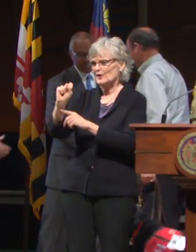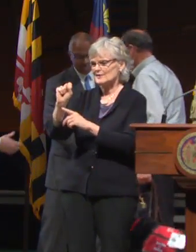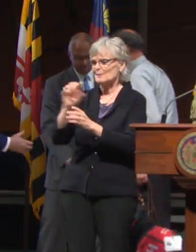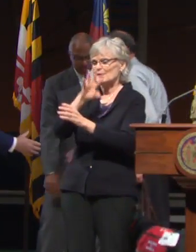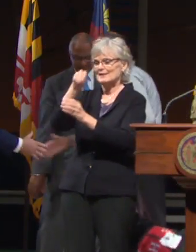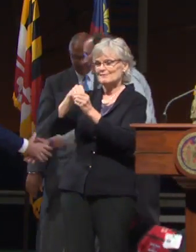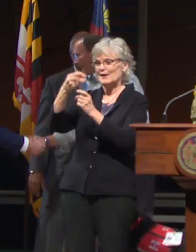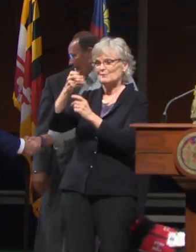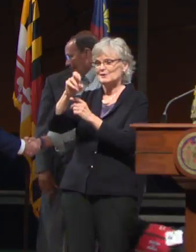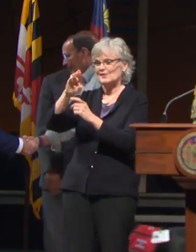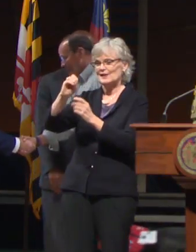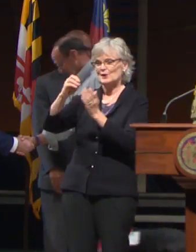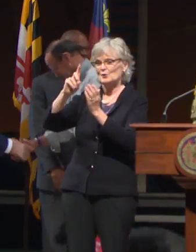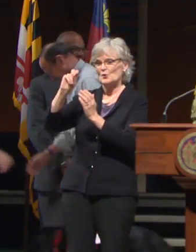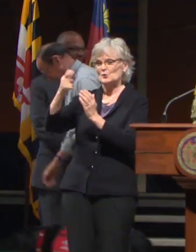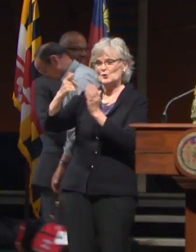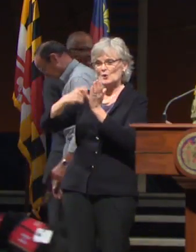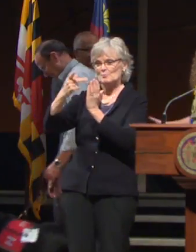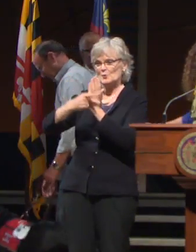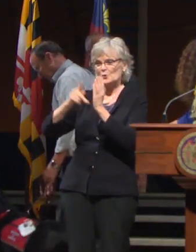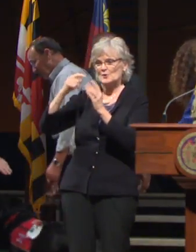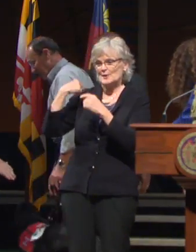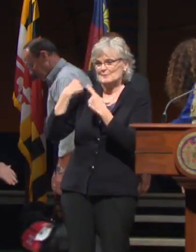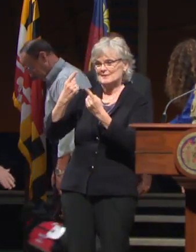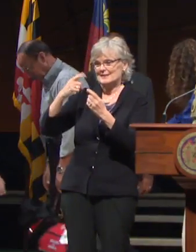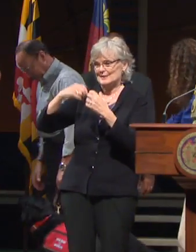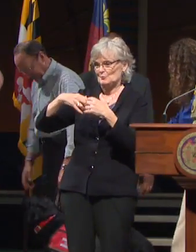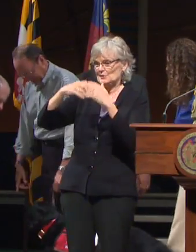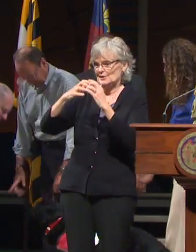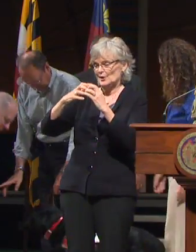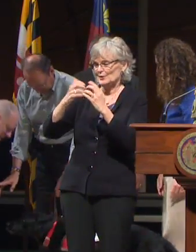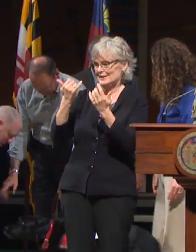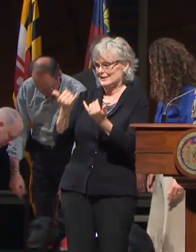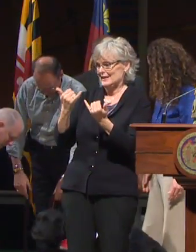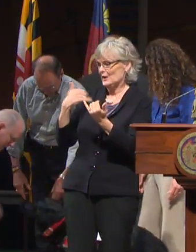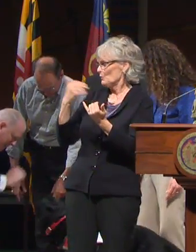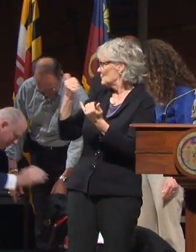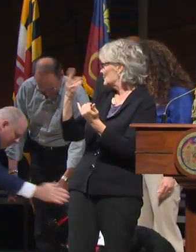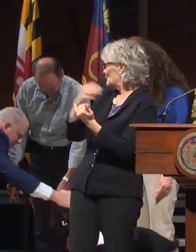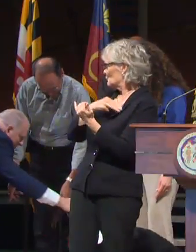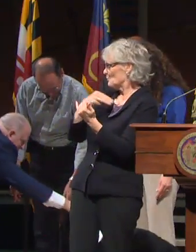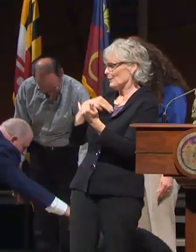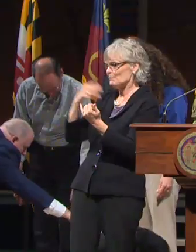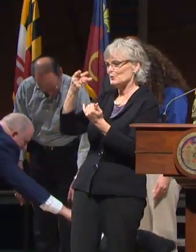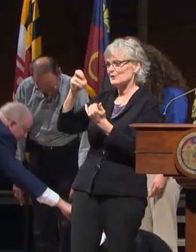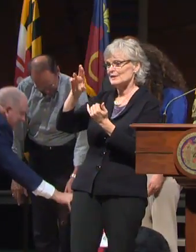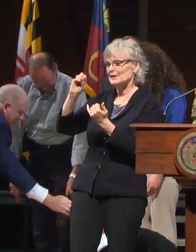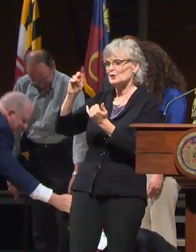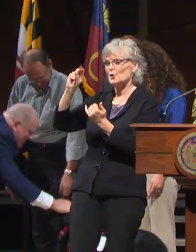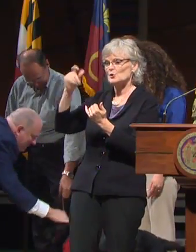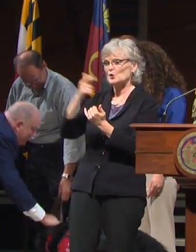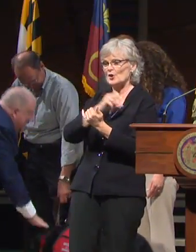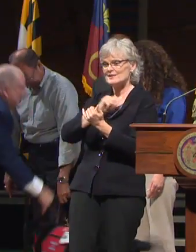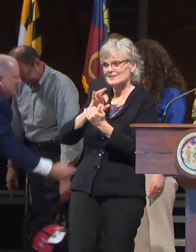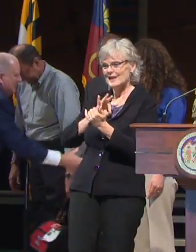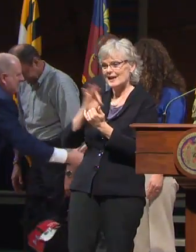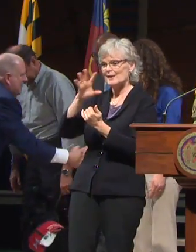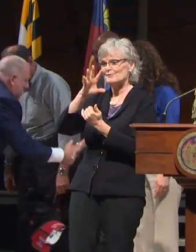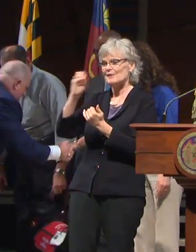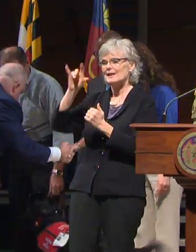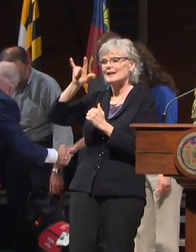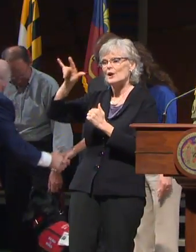Dogs program since its start in 2009. With us today, we have several members of the Hero Dogs staff, as well as an